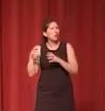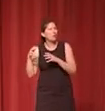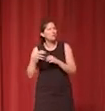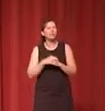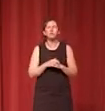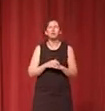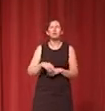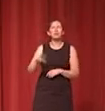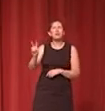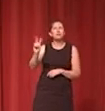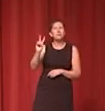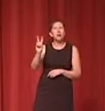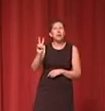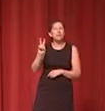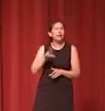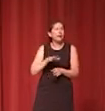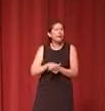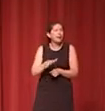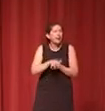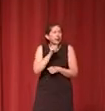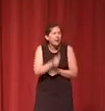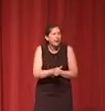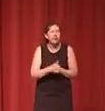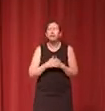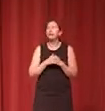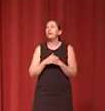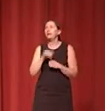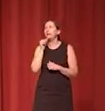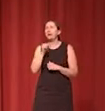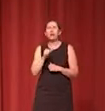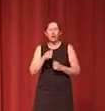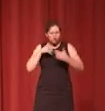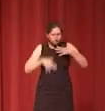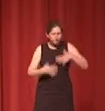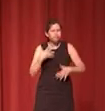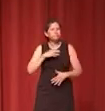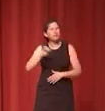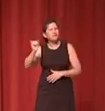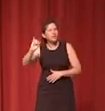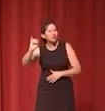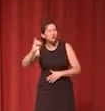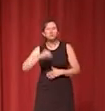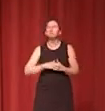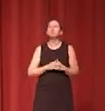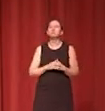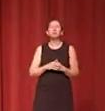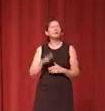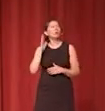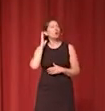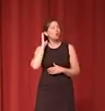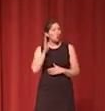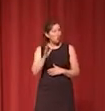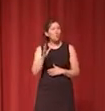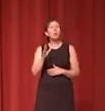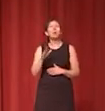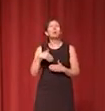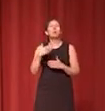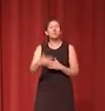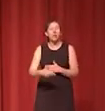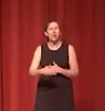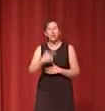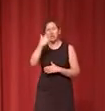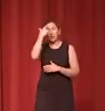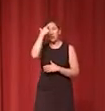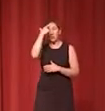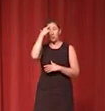vitamin deficiency, that's not an infection. We'll look with a brain scan, which I'll show next. We look at